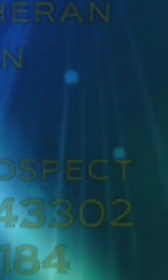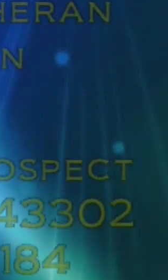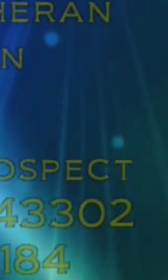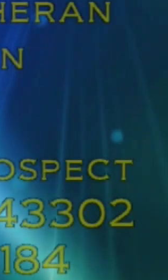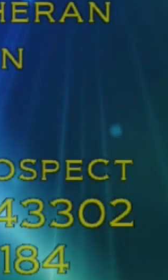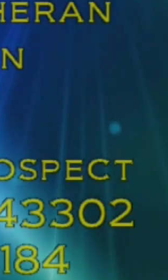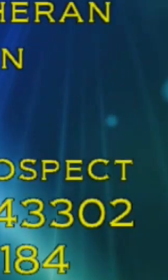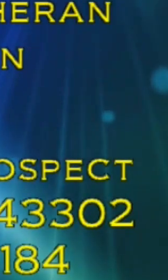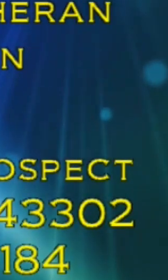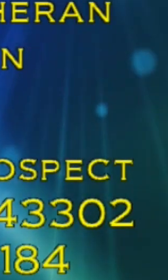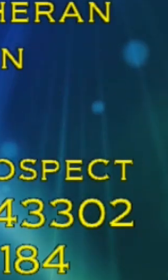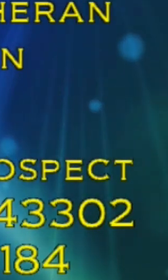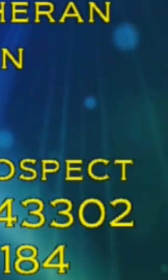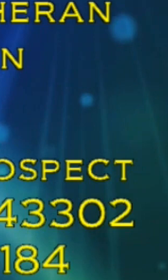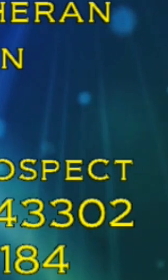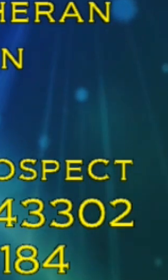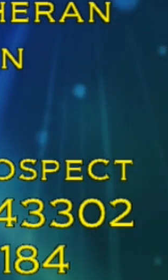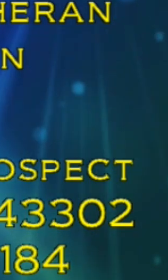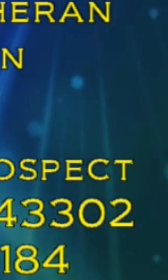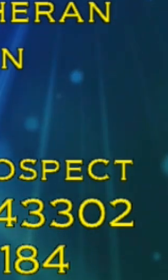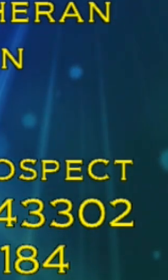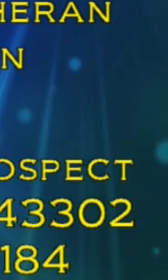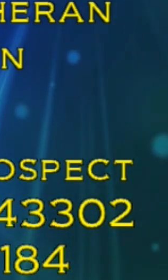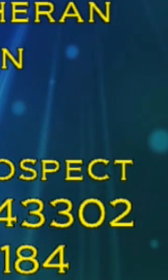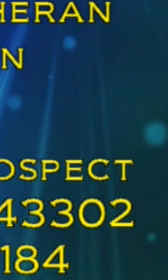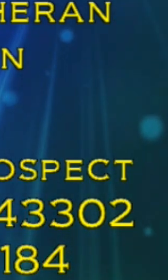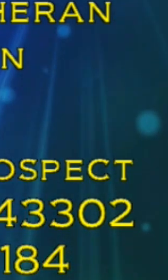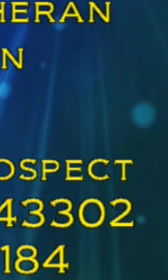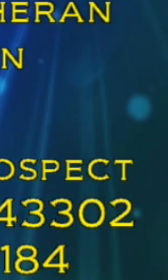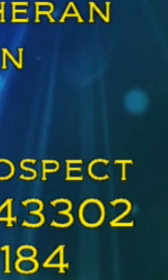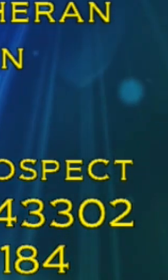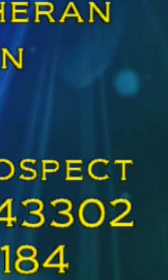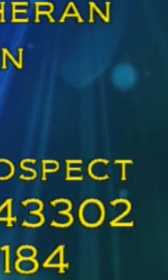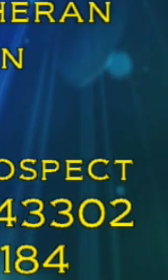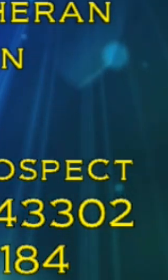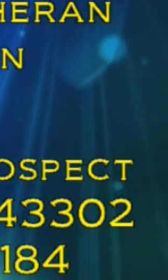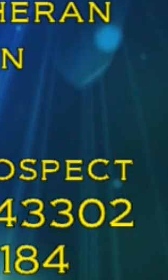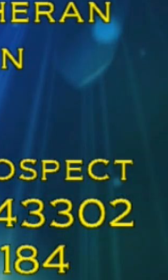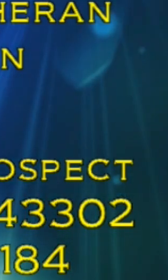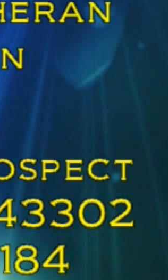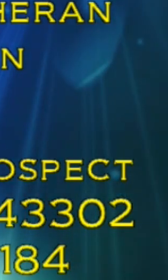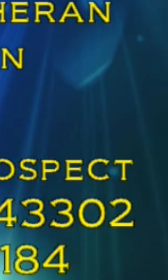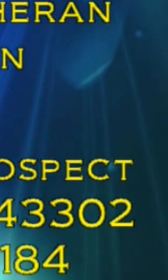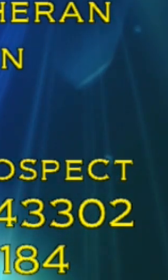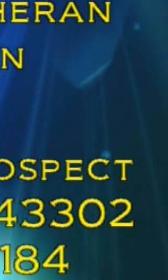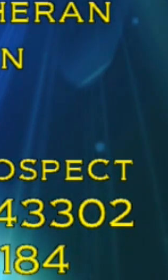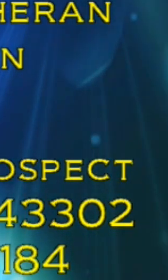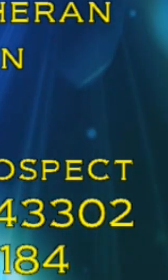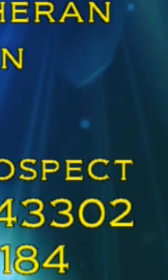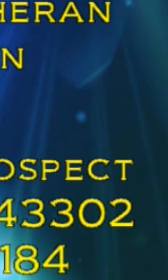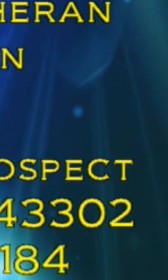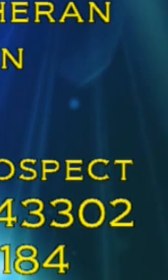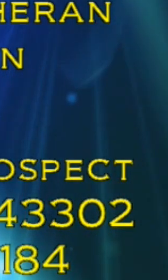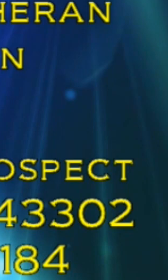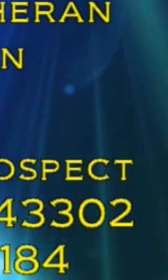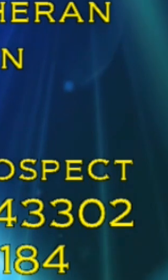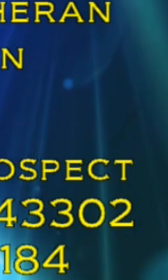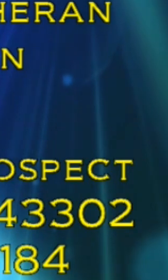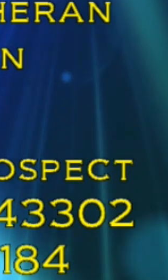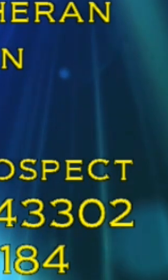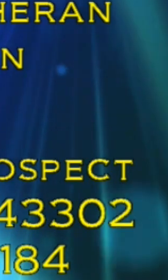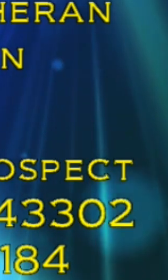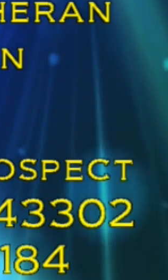your continued support of our television ministry. Won't you please help us continue spreading the gospel of Christ by sending